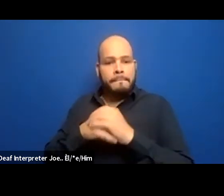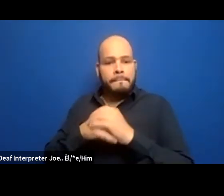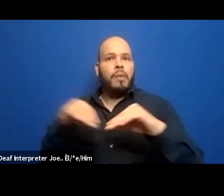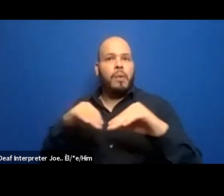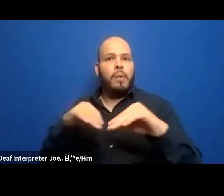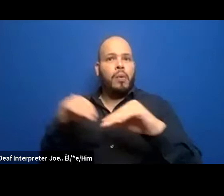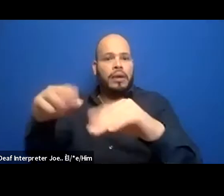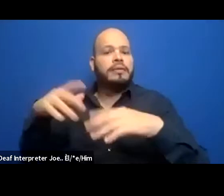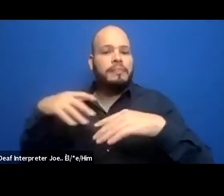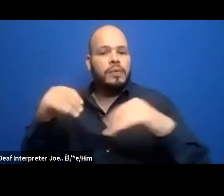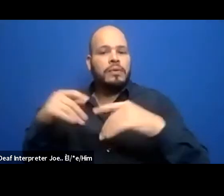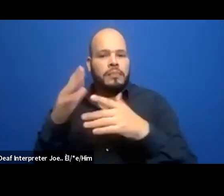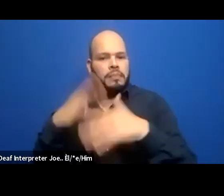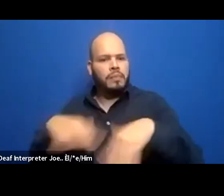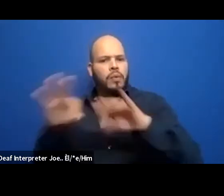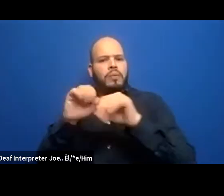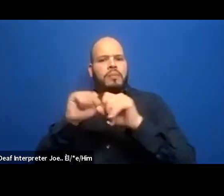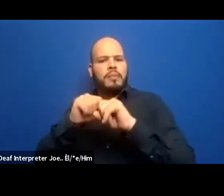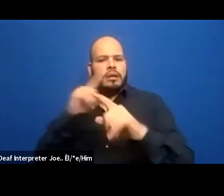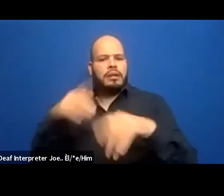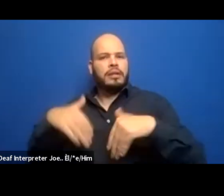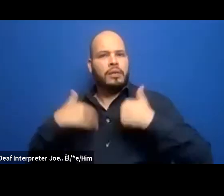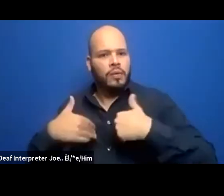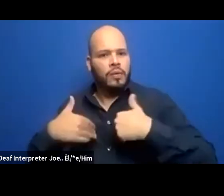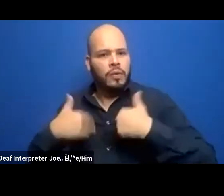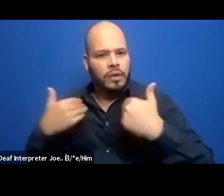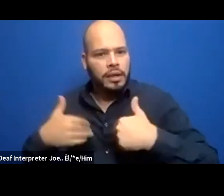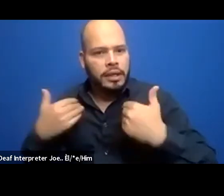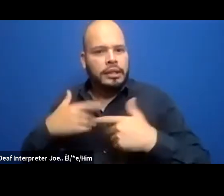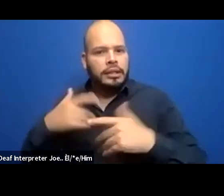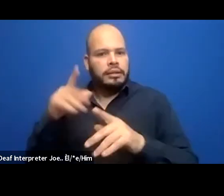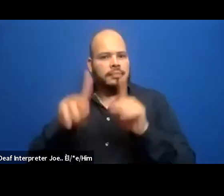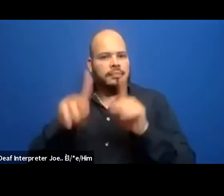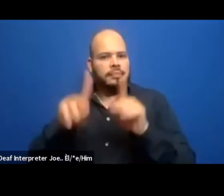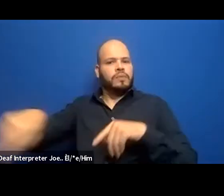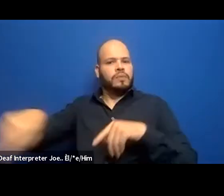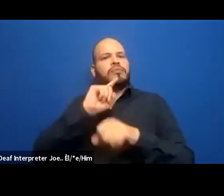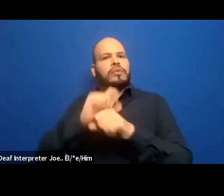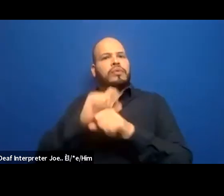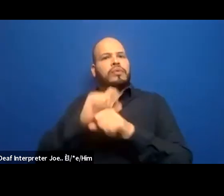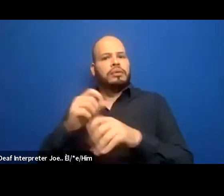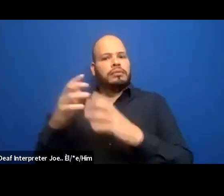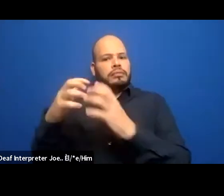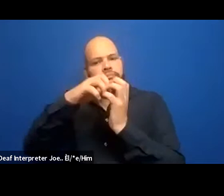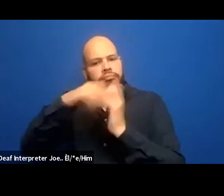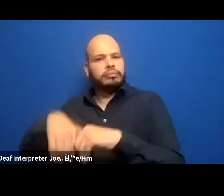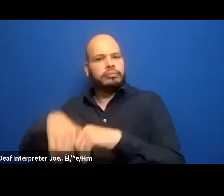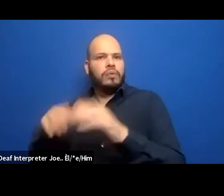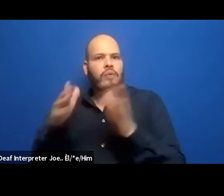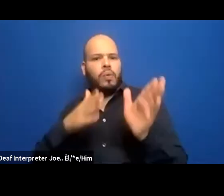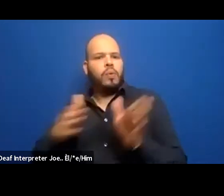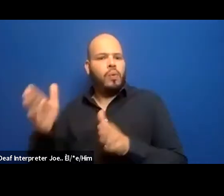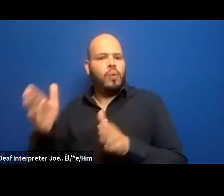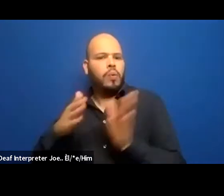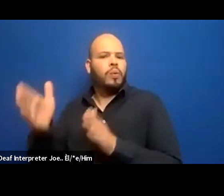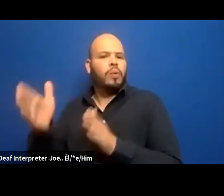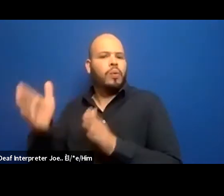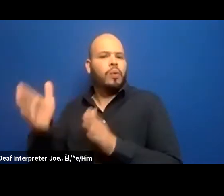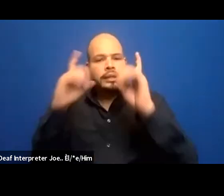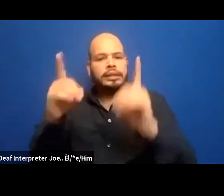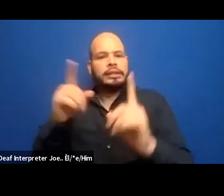abolitionist organizing in education specifically? And I would love to hear from our speakers in the following order, if that's